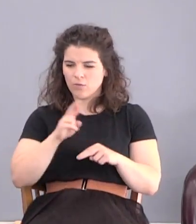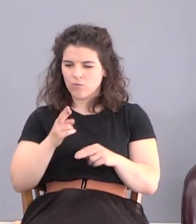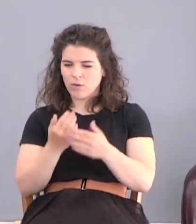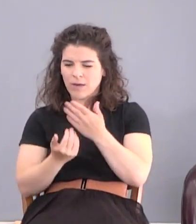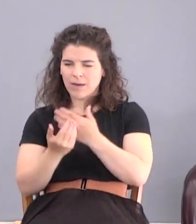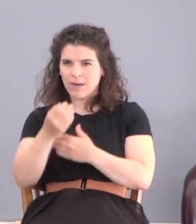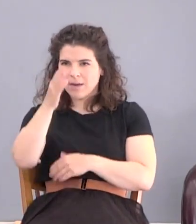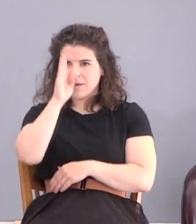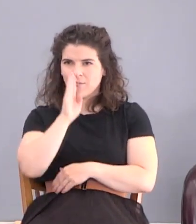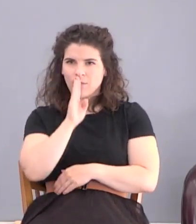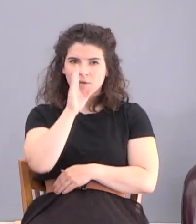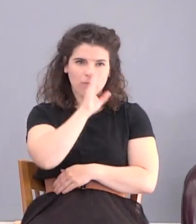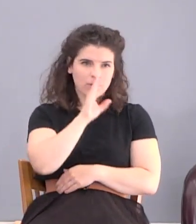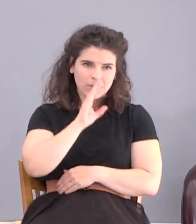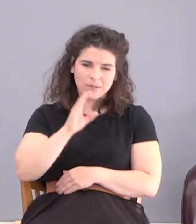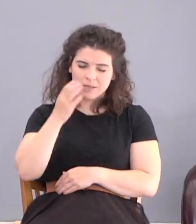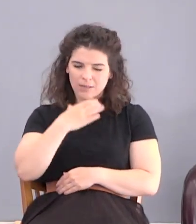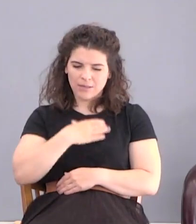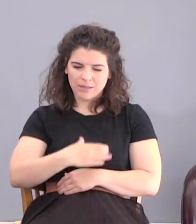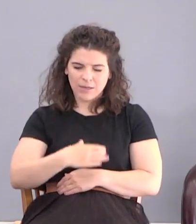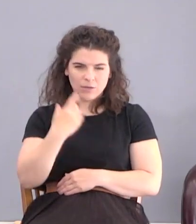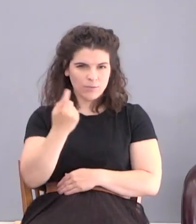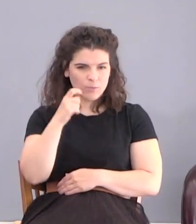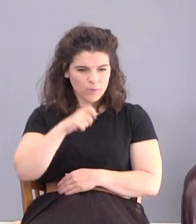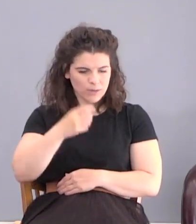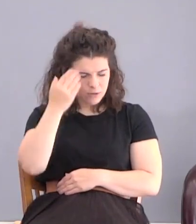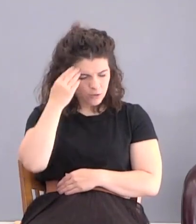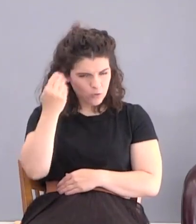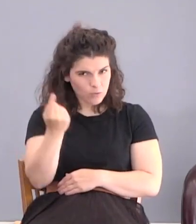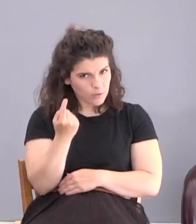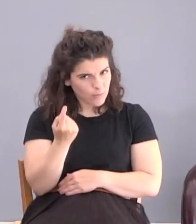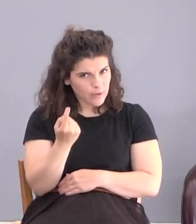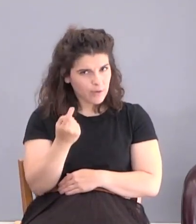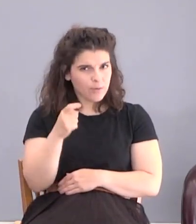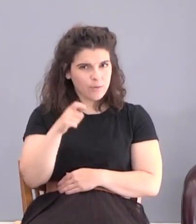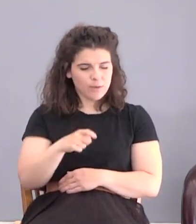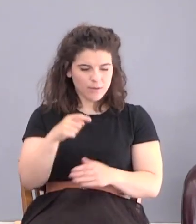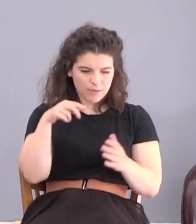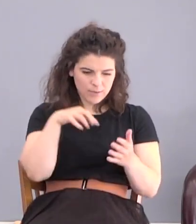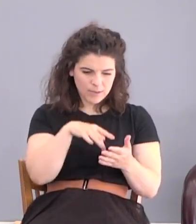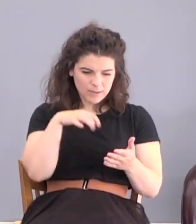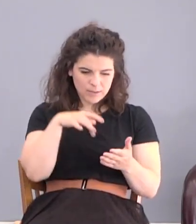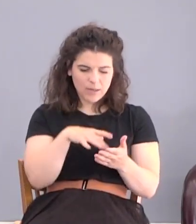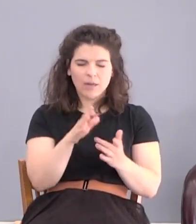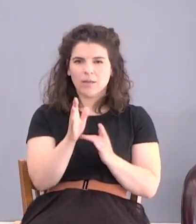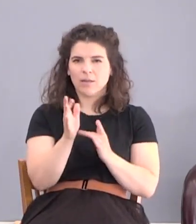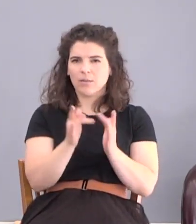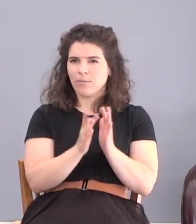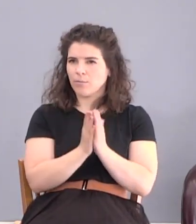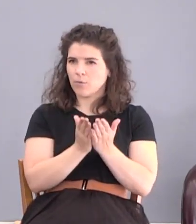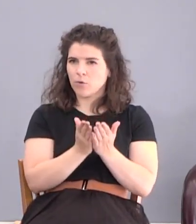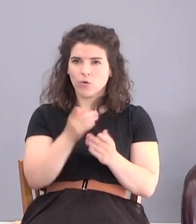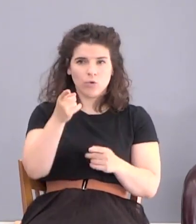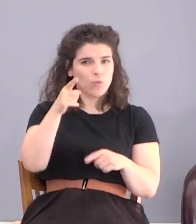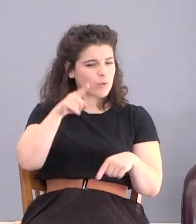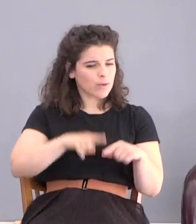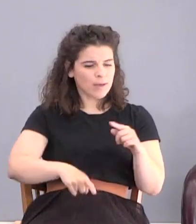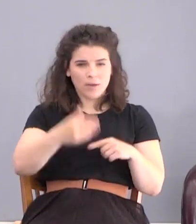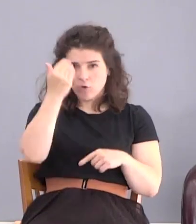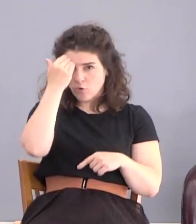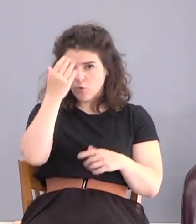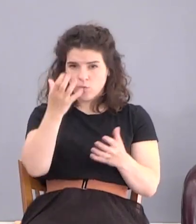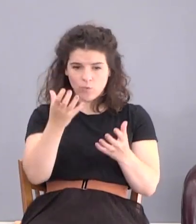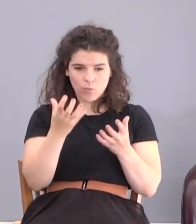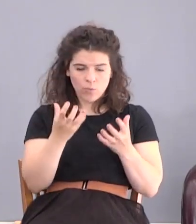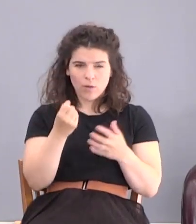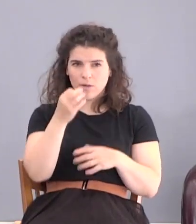to seek, if we're going to desire something, we need to know something. We need to be getting in the book. We can't know the will of God if we aren't in